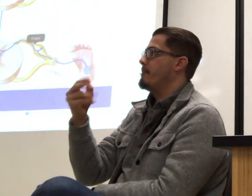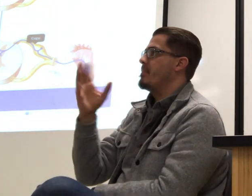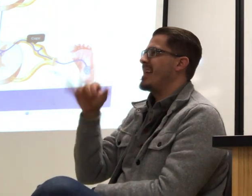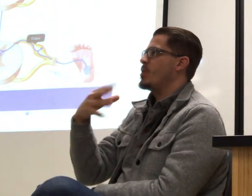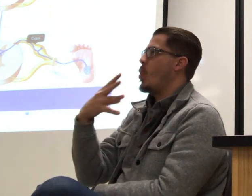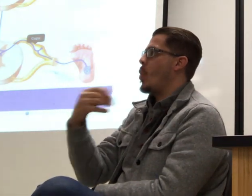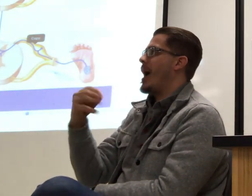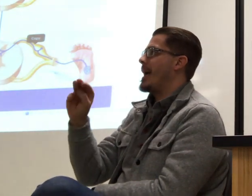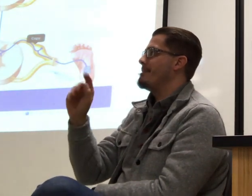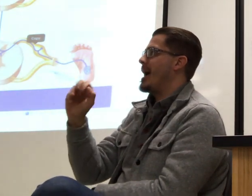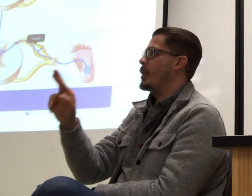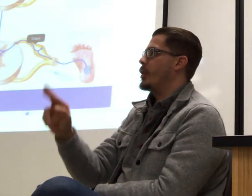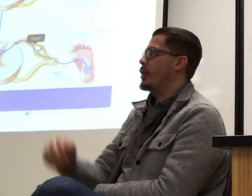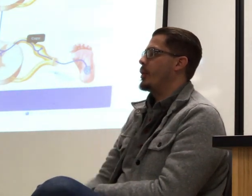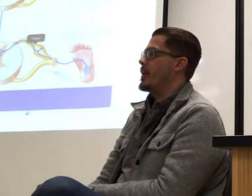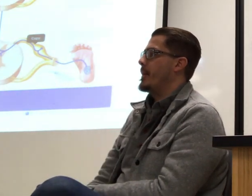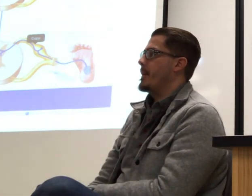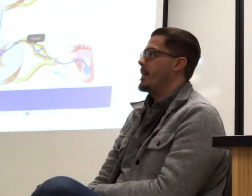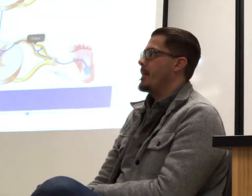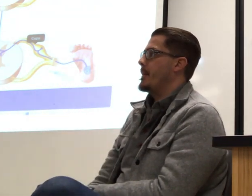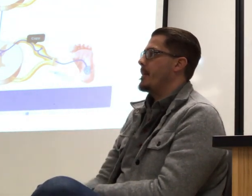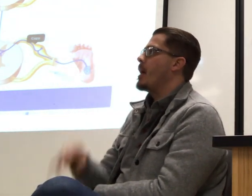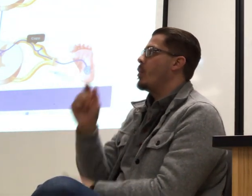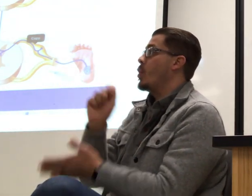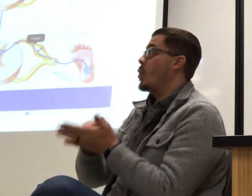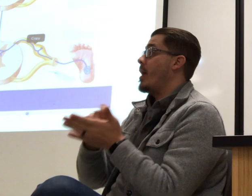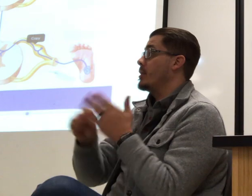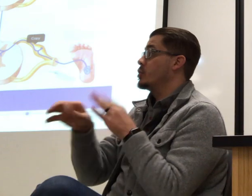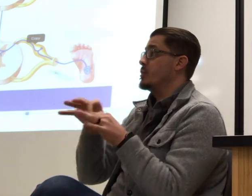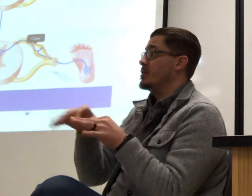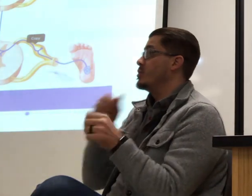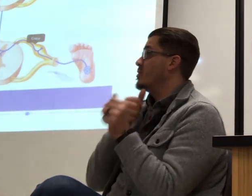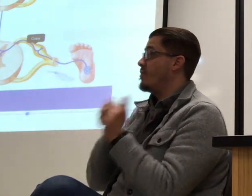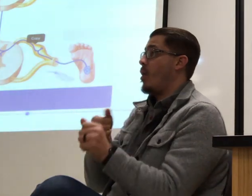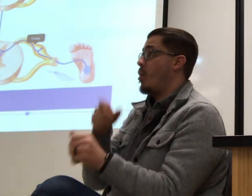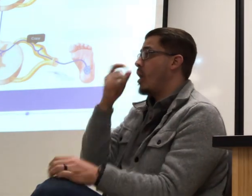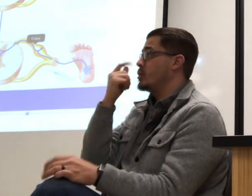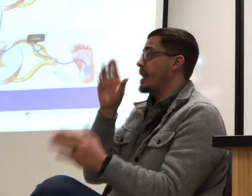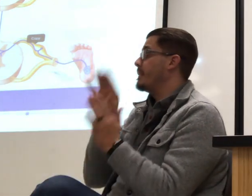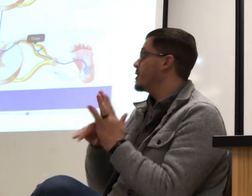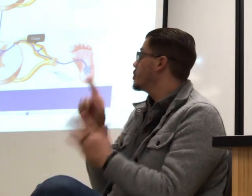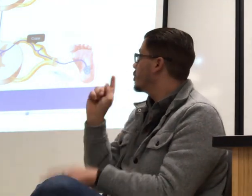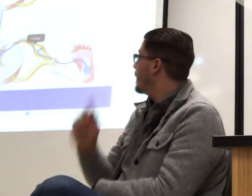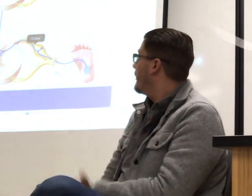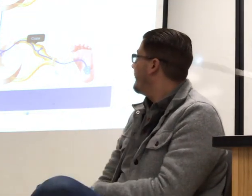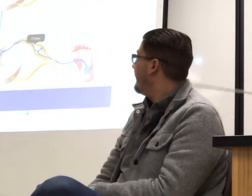column. So I'll just write that. So I'm going to write the description and you just follow the picture.